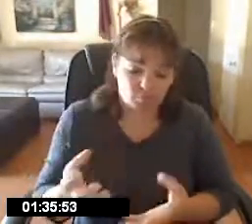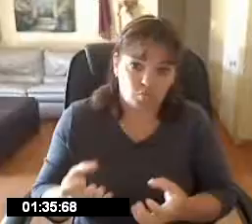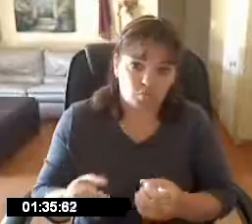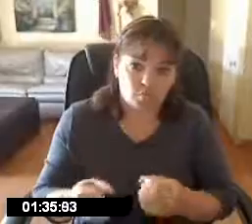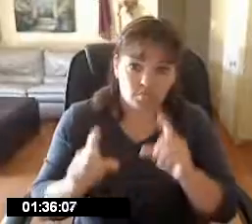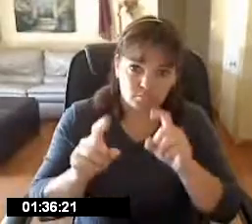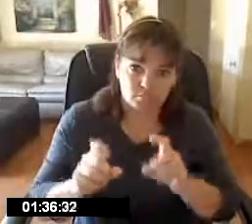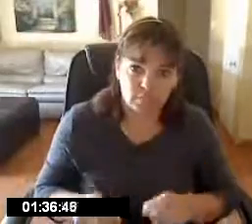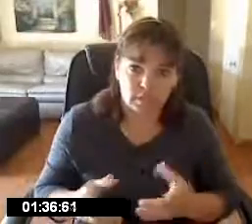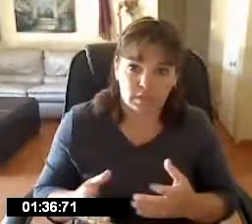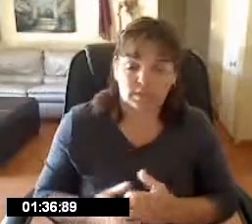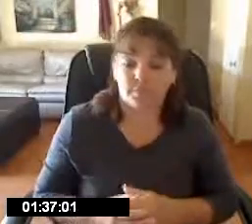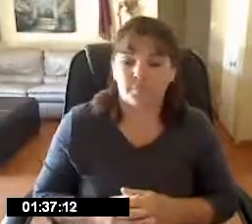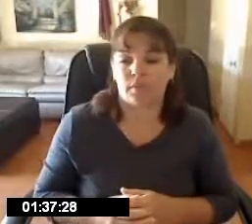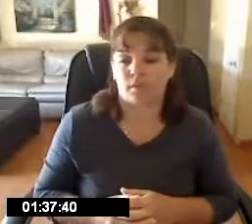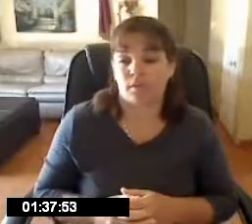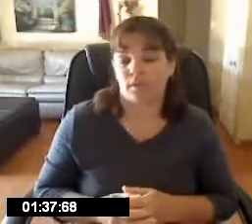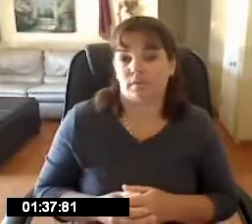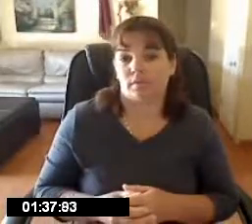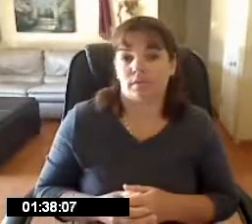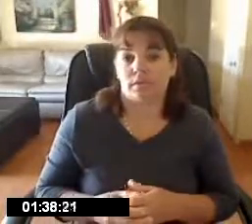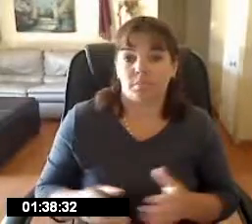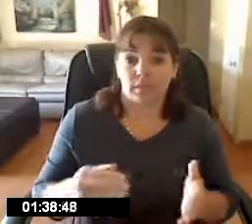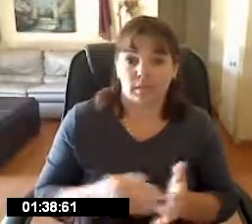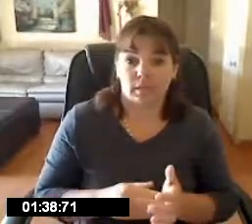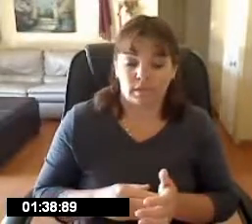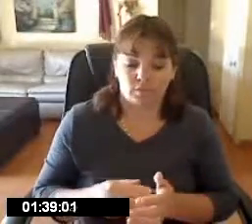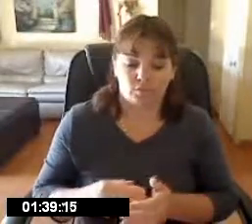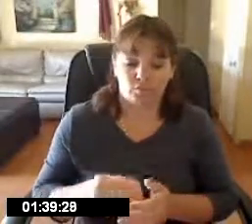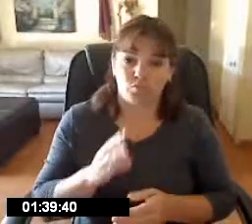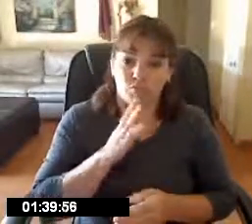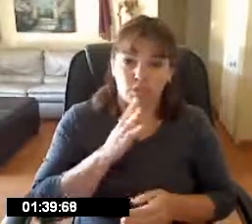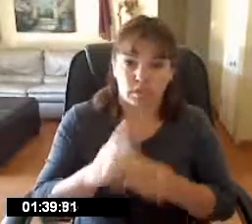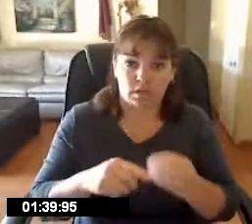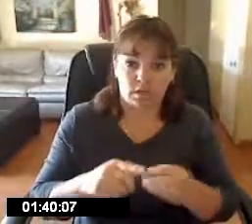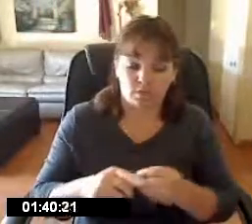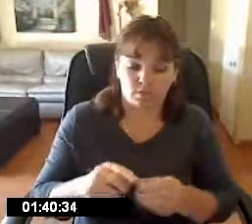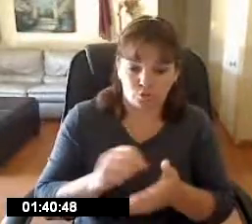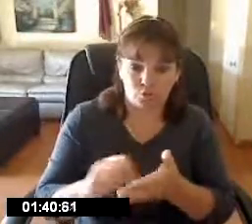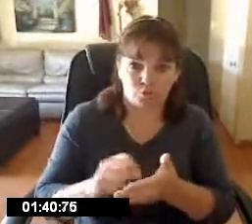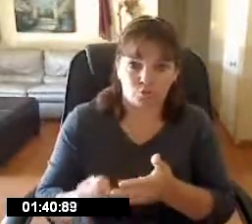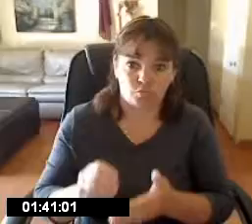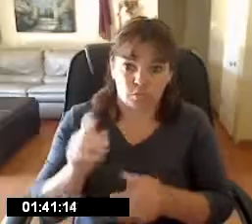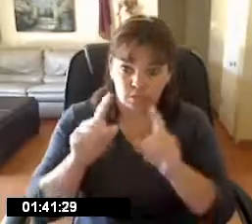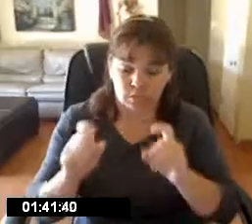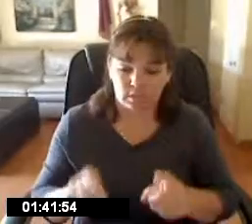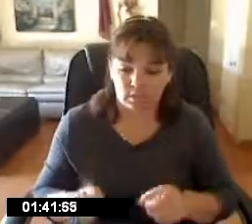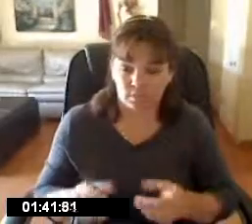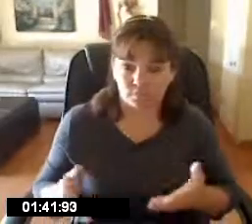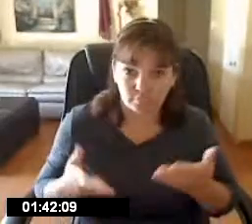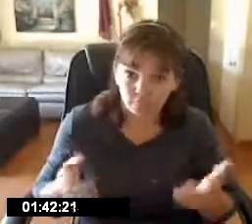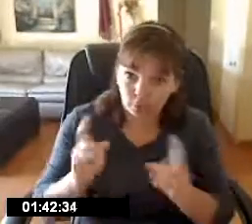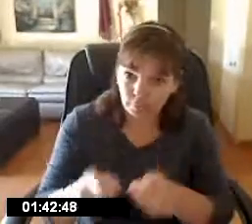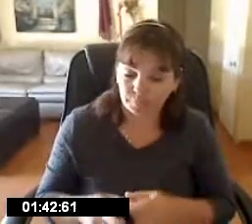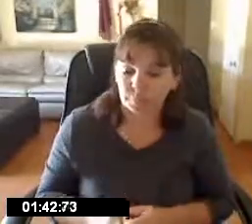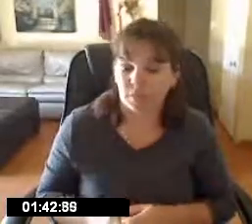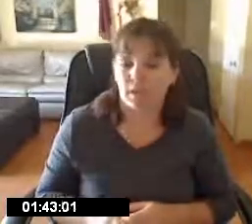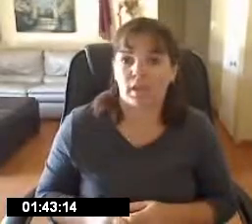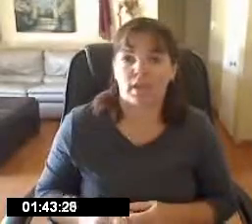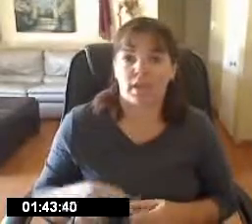again, we're going to talk a little bit about the written test, and here we go. There are 150 multiple choice questions on